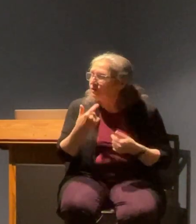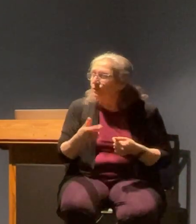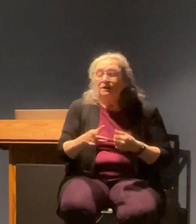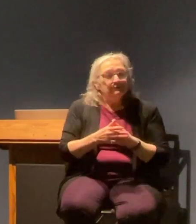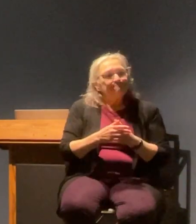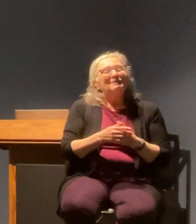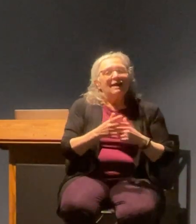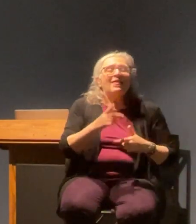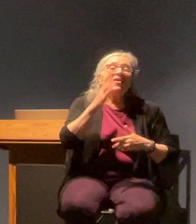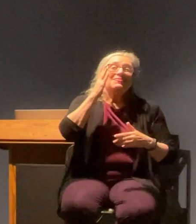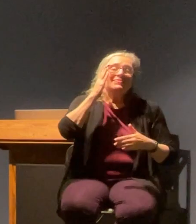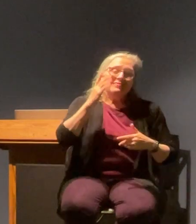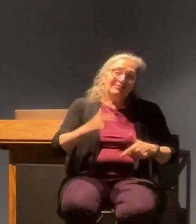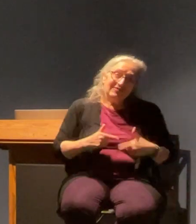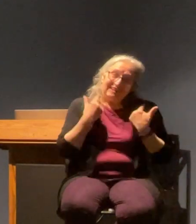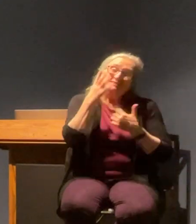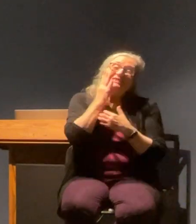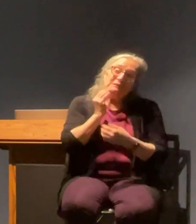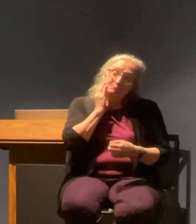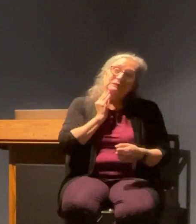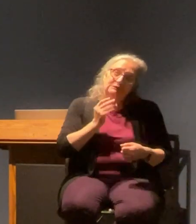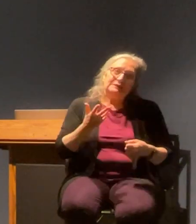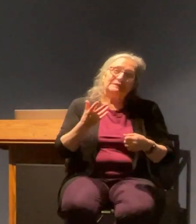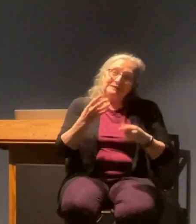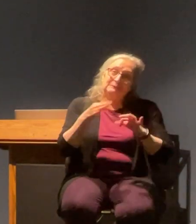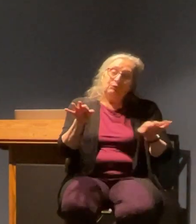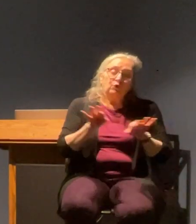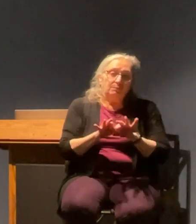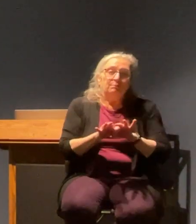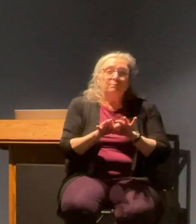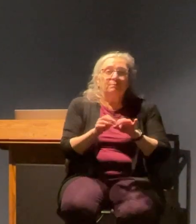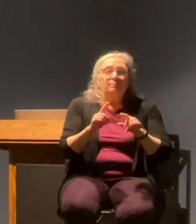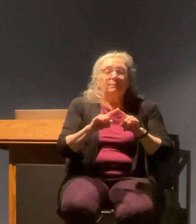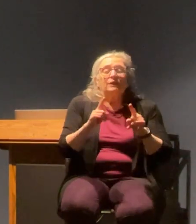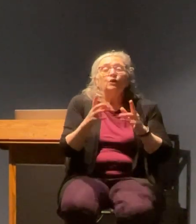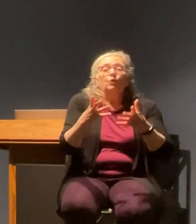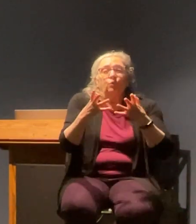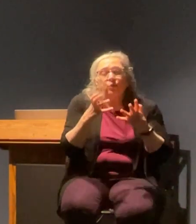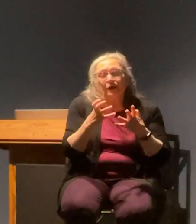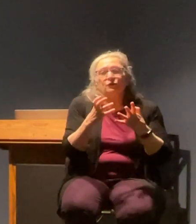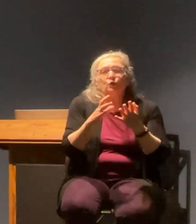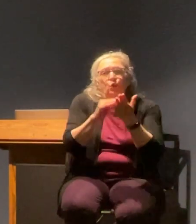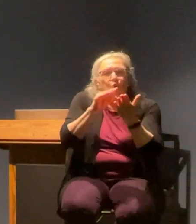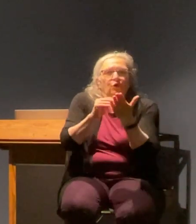experience matters, we want the best lived experiences, right? You want to learn from your best lived